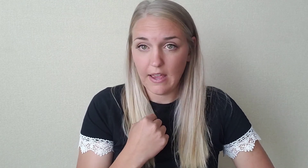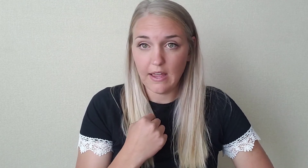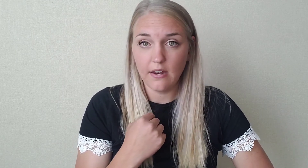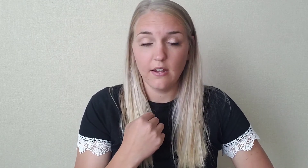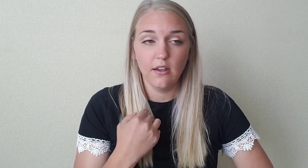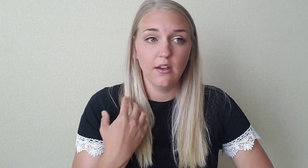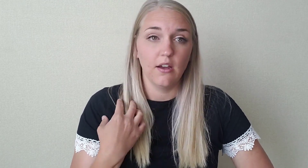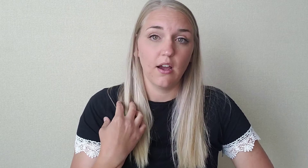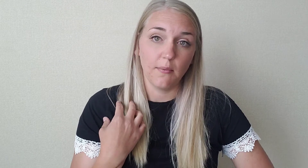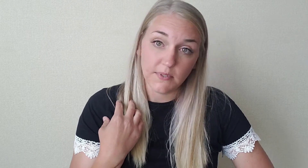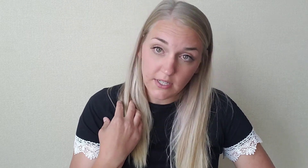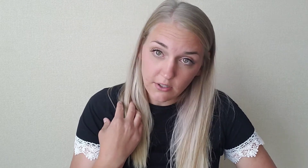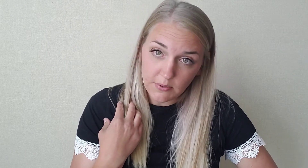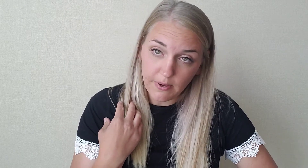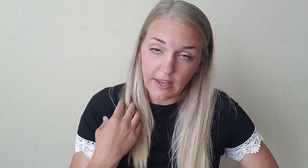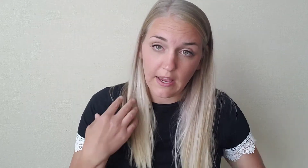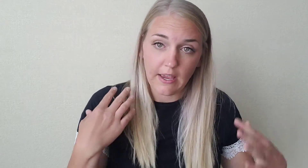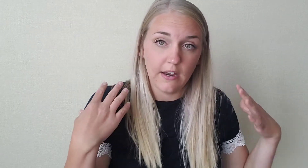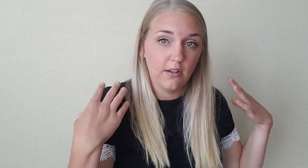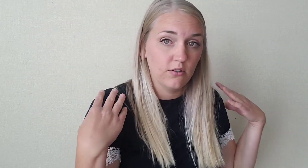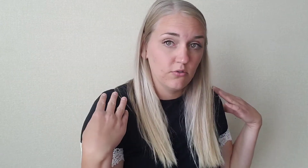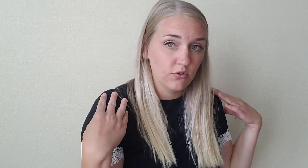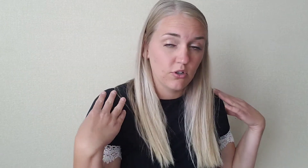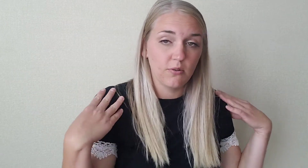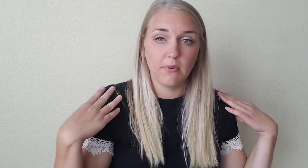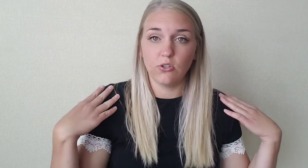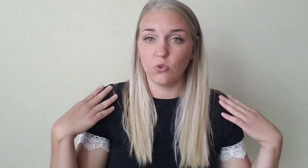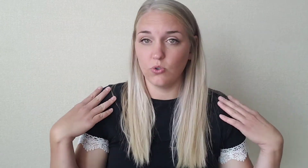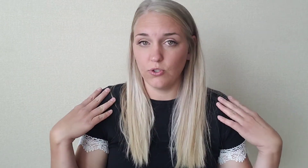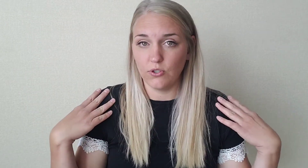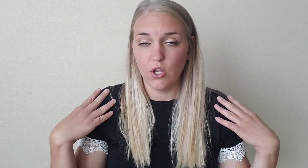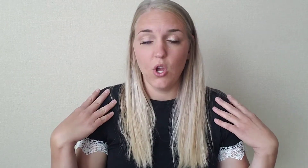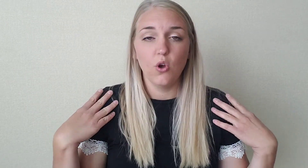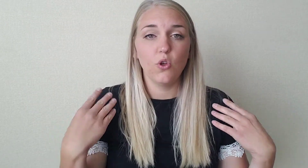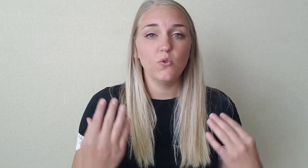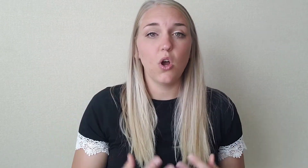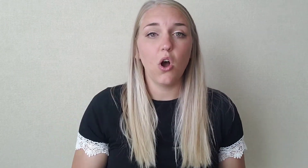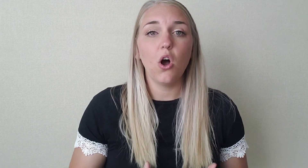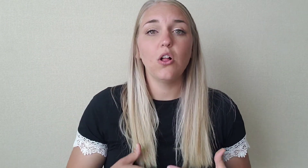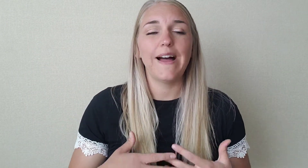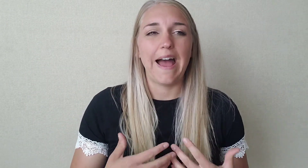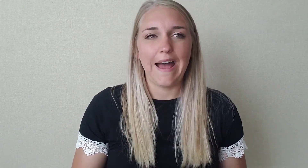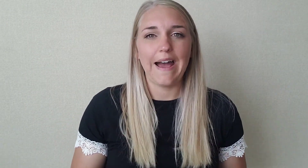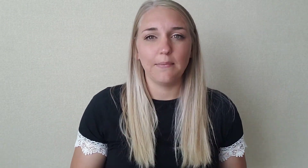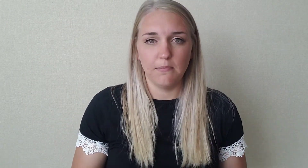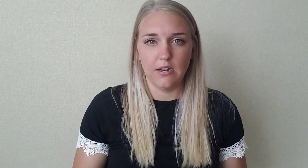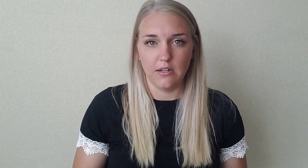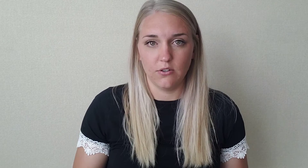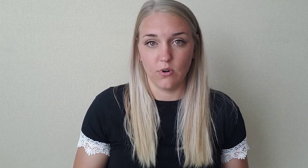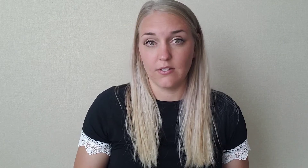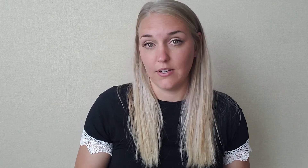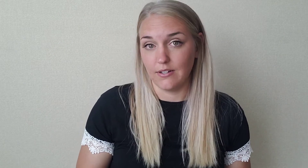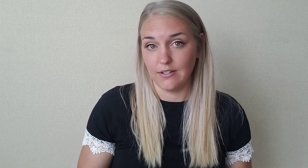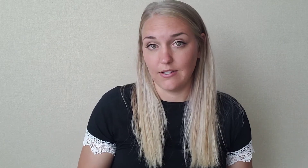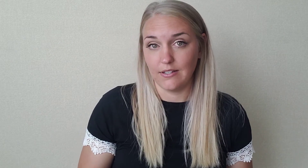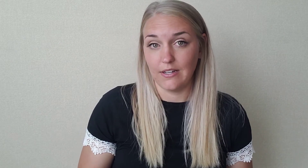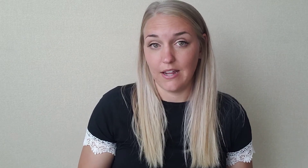head, tilt my head, turn my shoulders. Those all add meaning to our sentences in